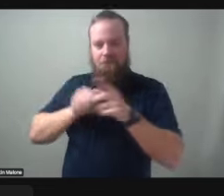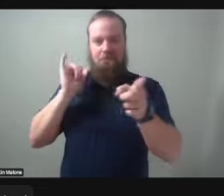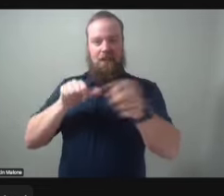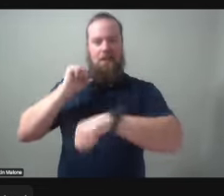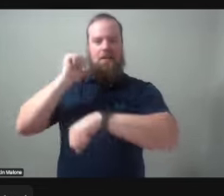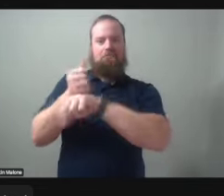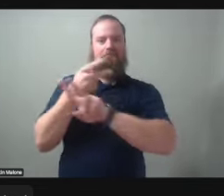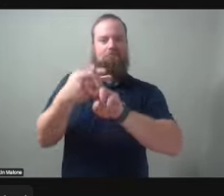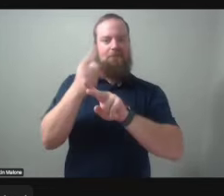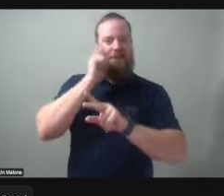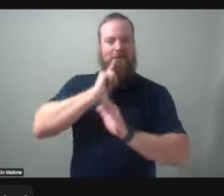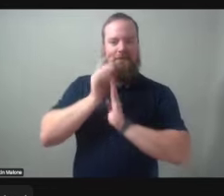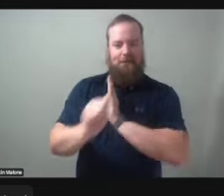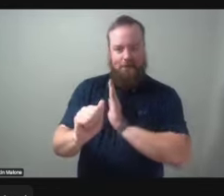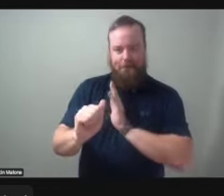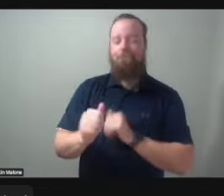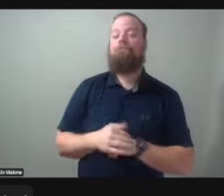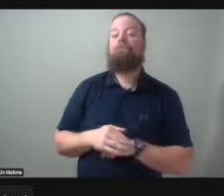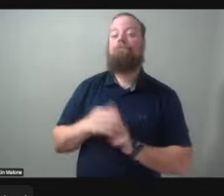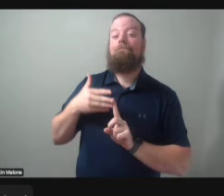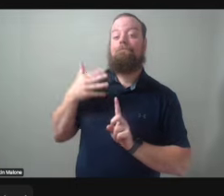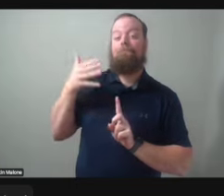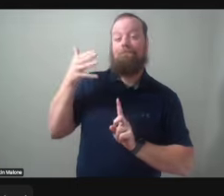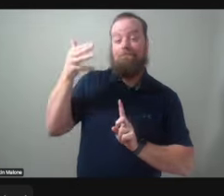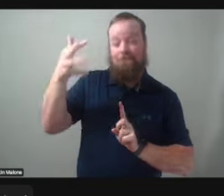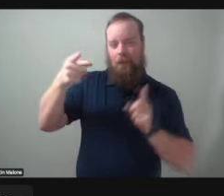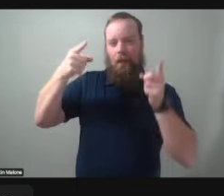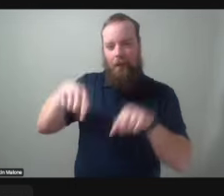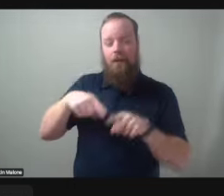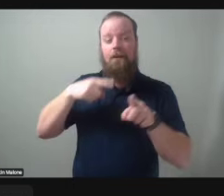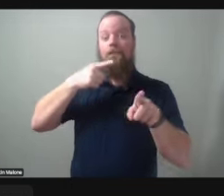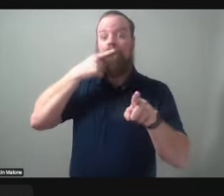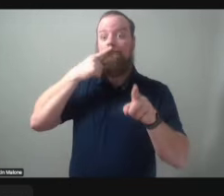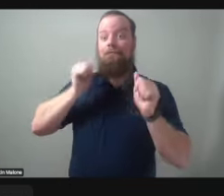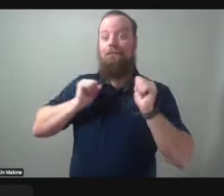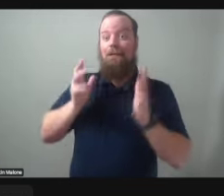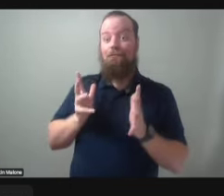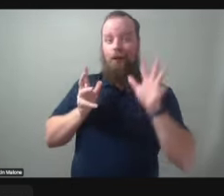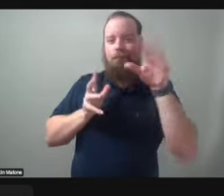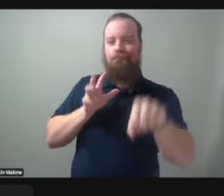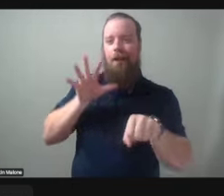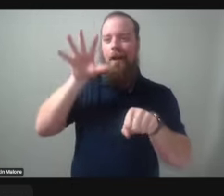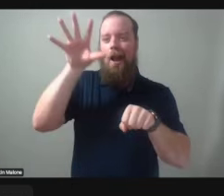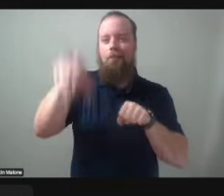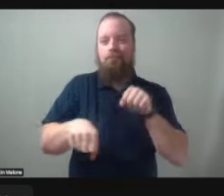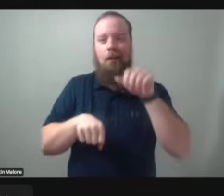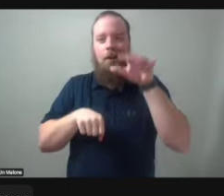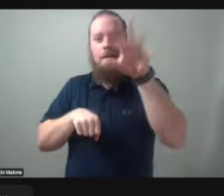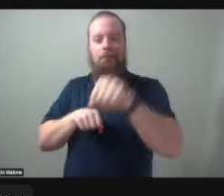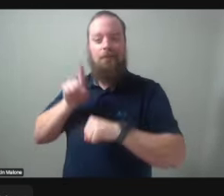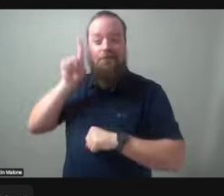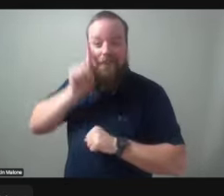community, those who have met a lot of resistance. And so this hashtag was generated to commemorate